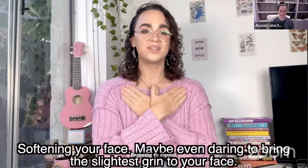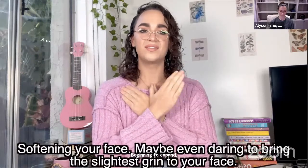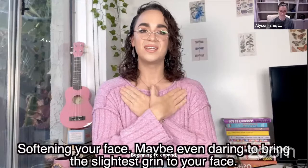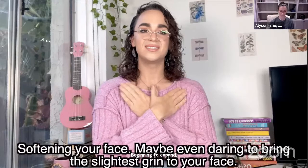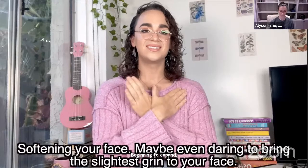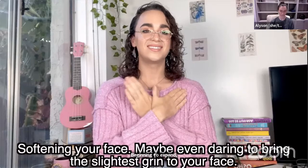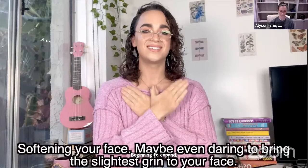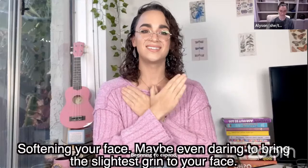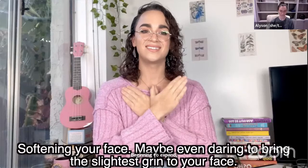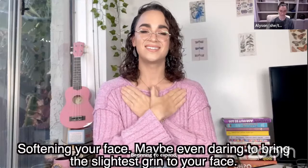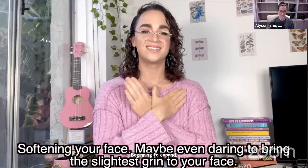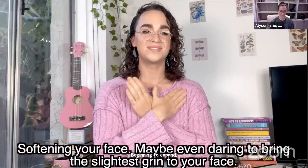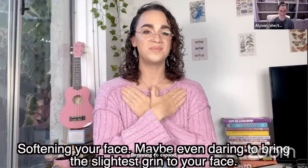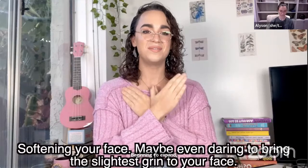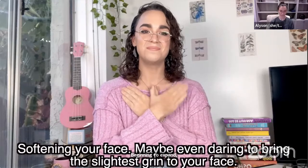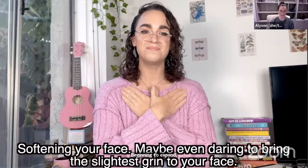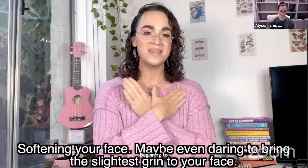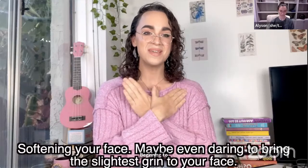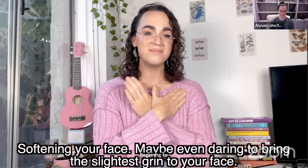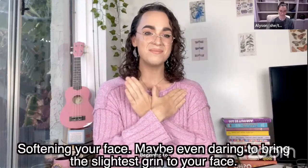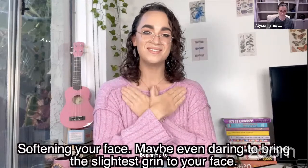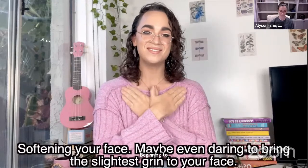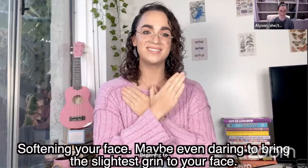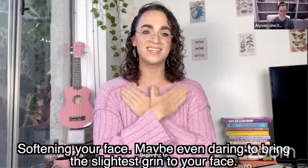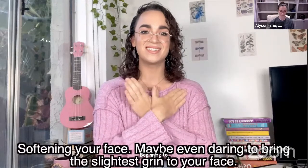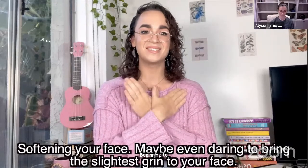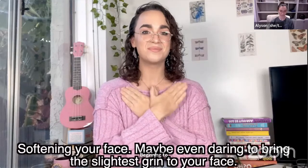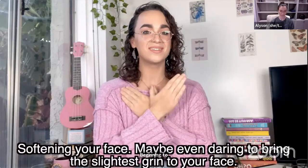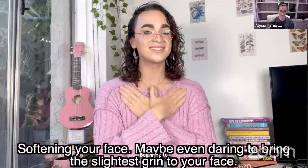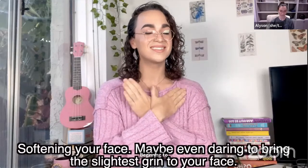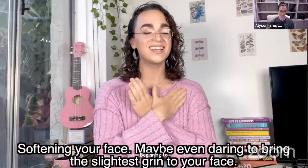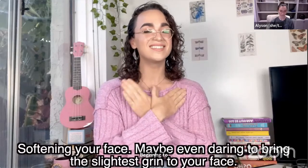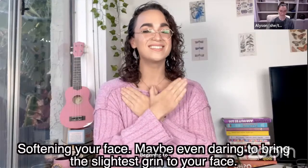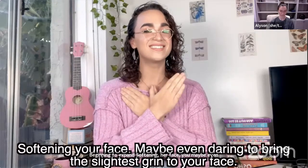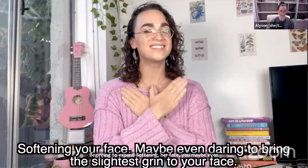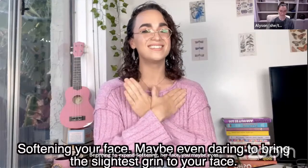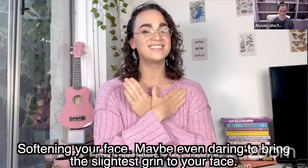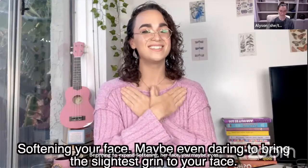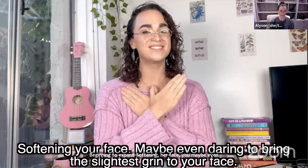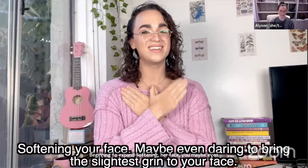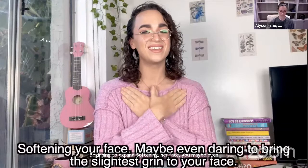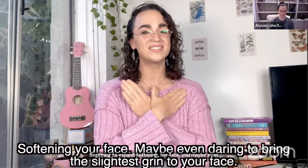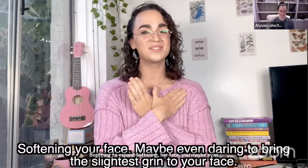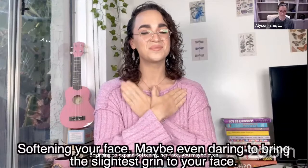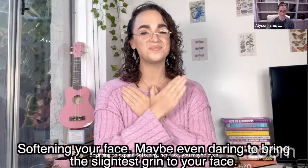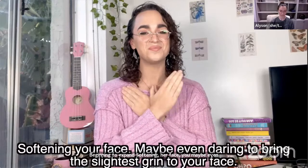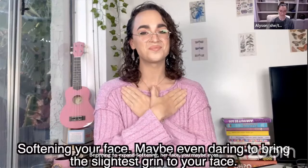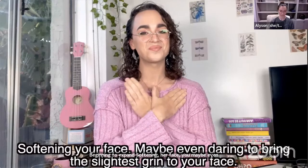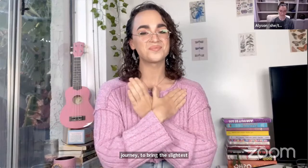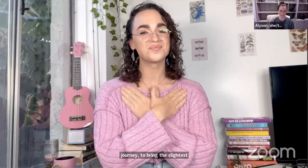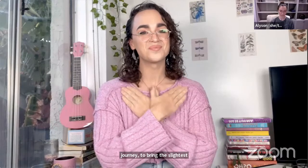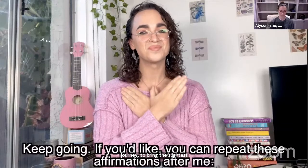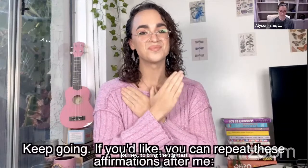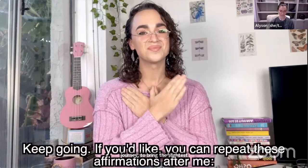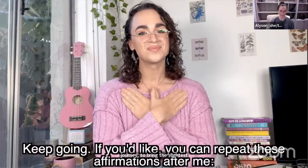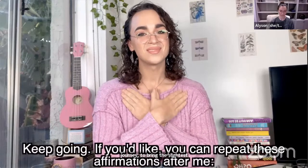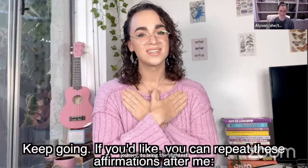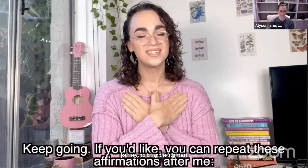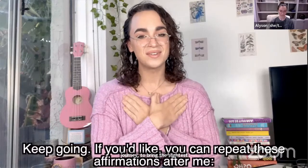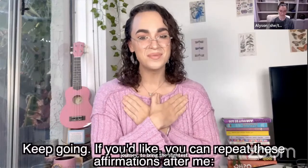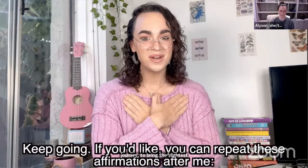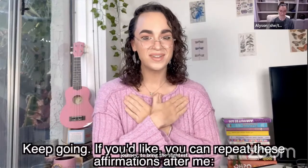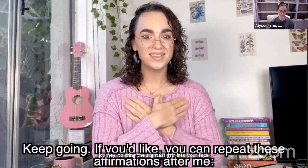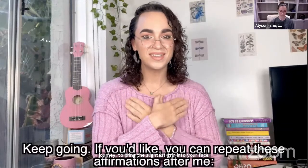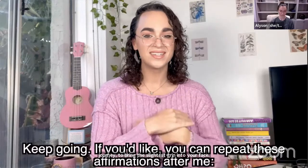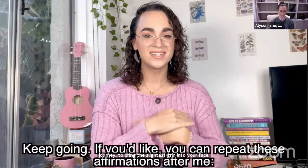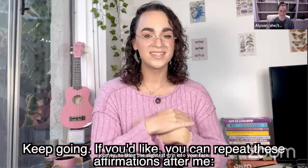softening your face, maybe even daring to bring the slightest grin to your face. Now